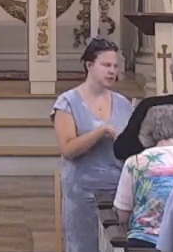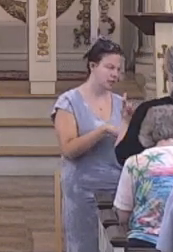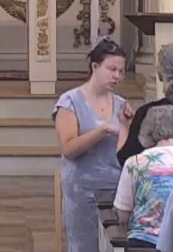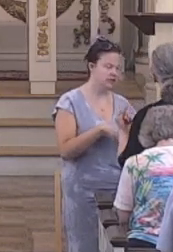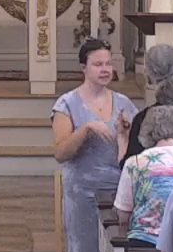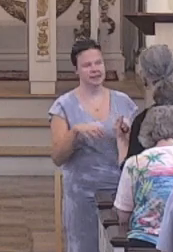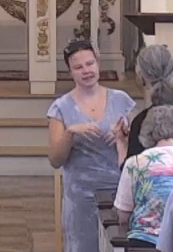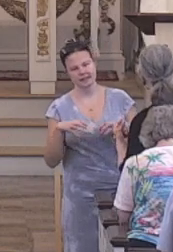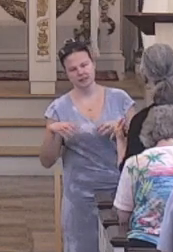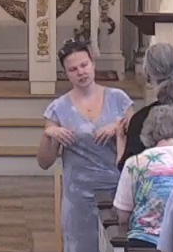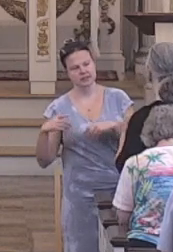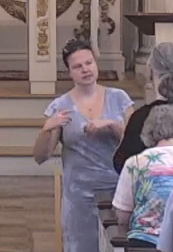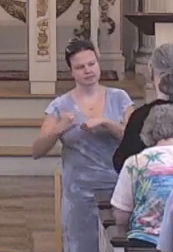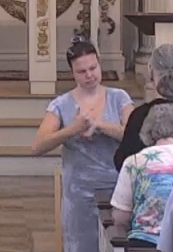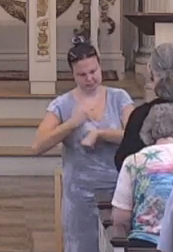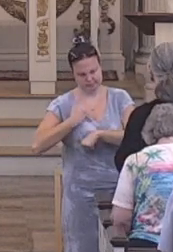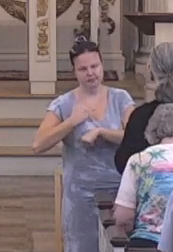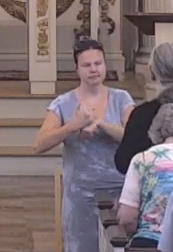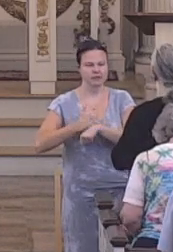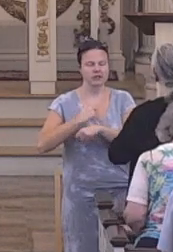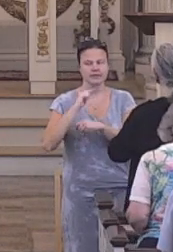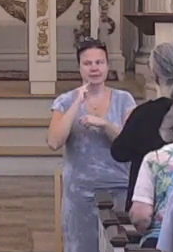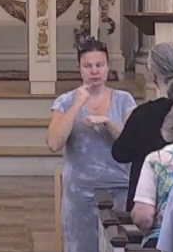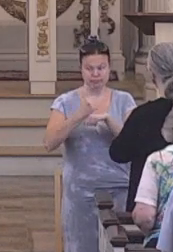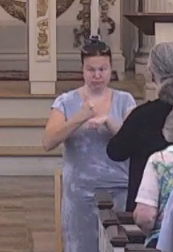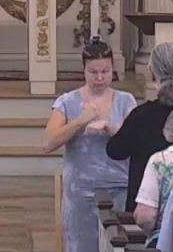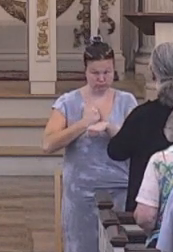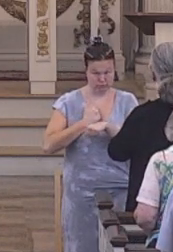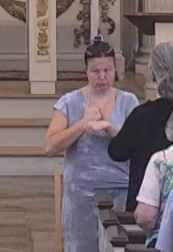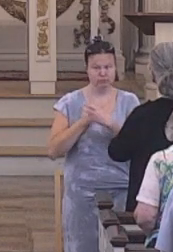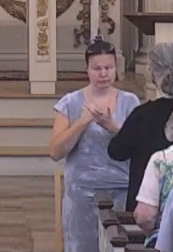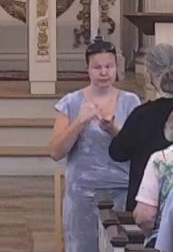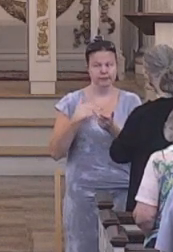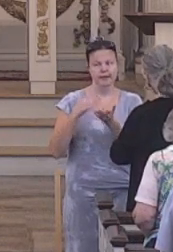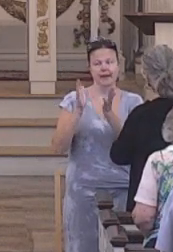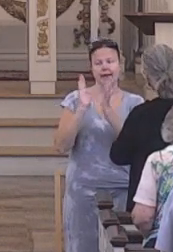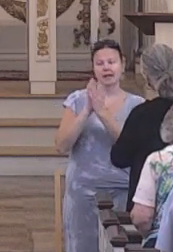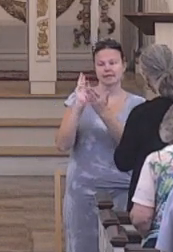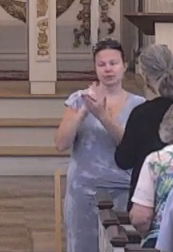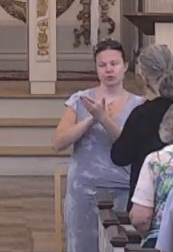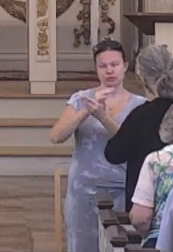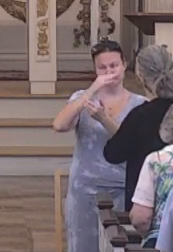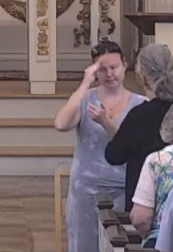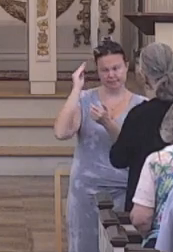in my words, in what I have done, what I have failed to do,